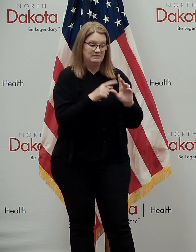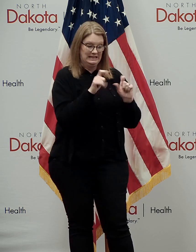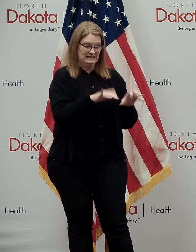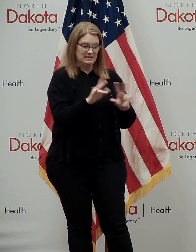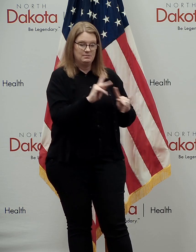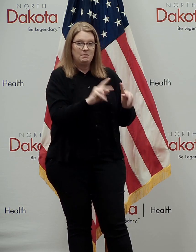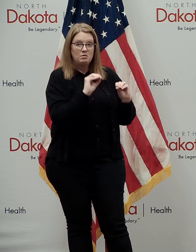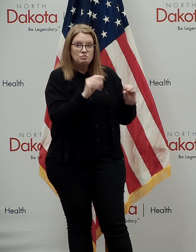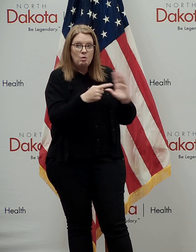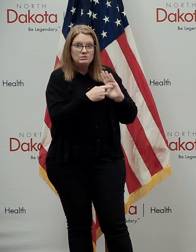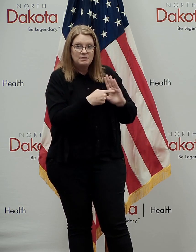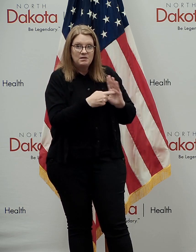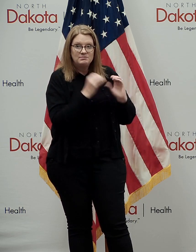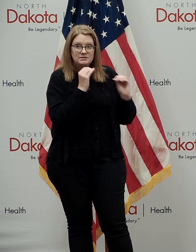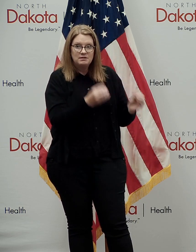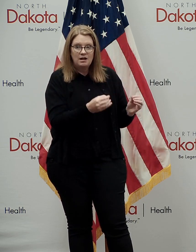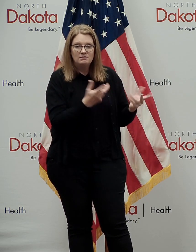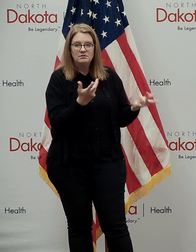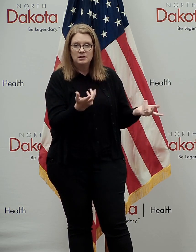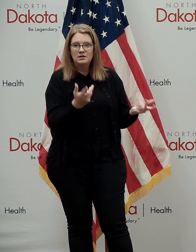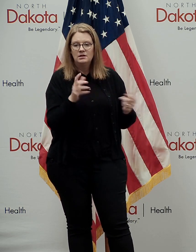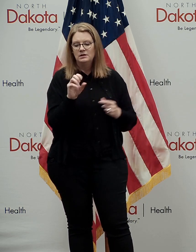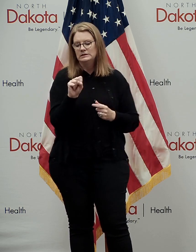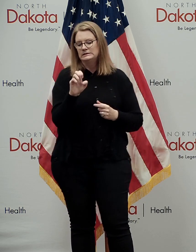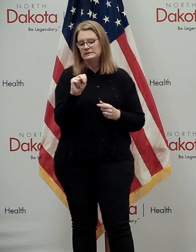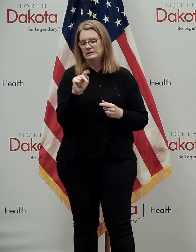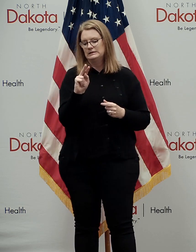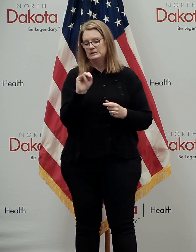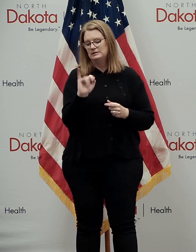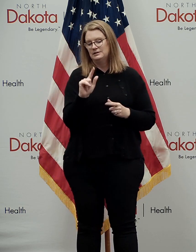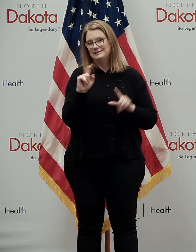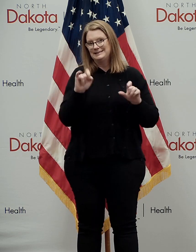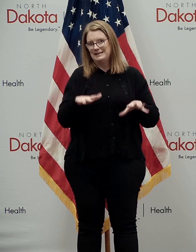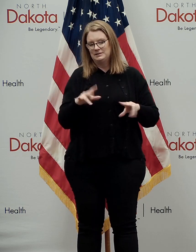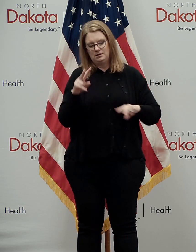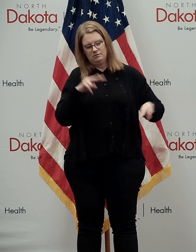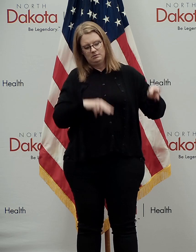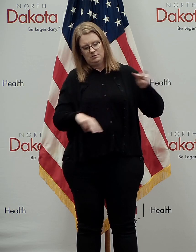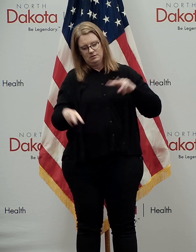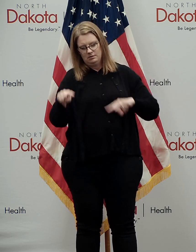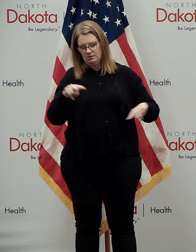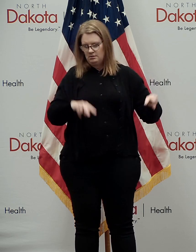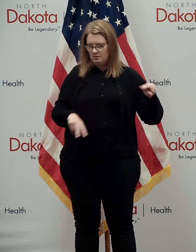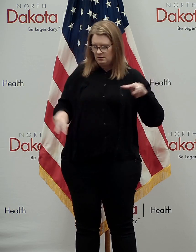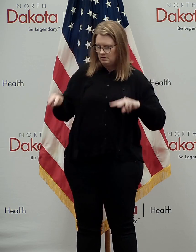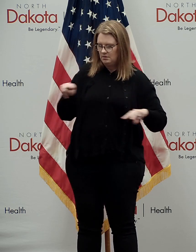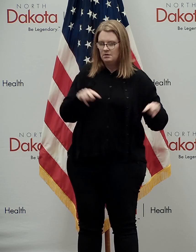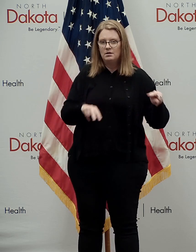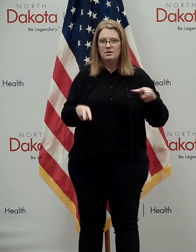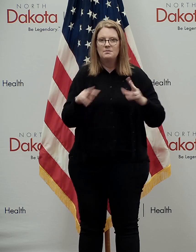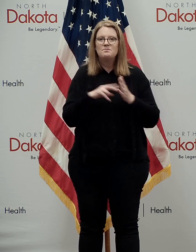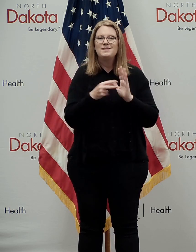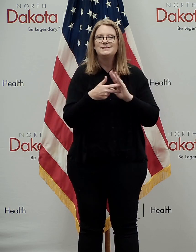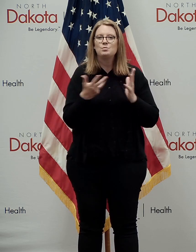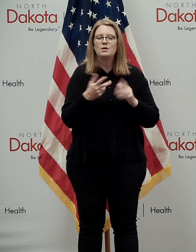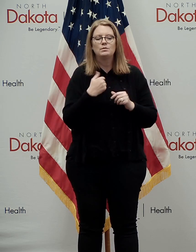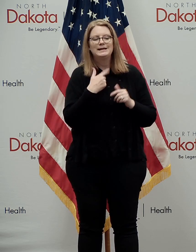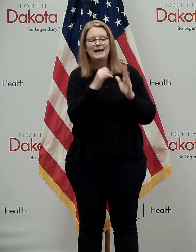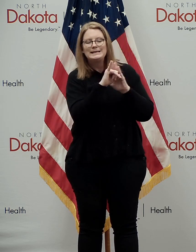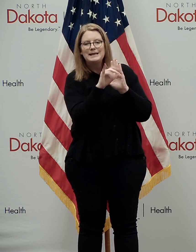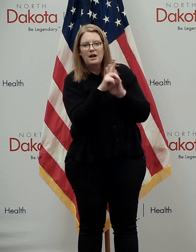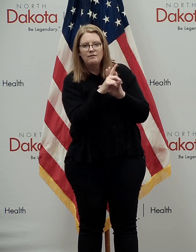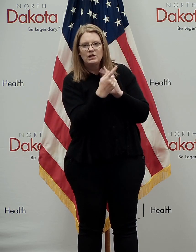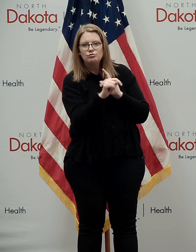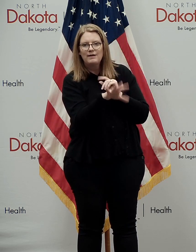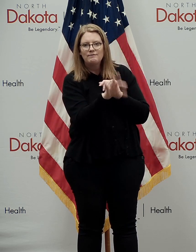at all. One thing that we call sentinel testing or active case finding is the idea that we go out and we try to find these cases that are out